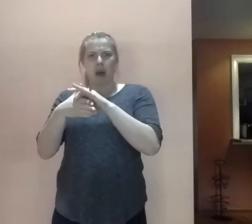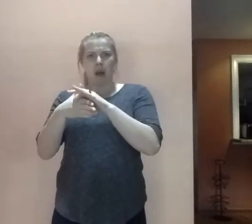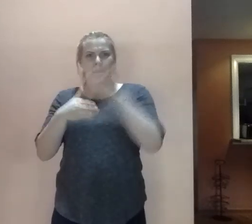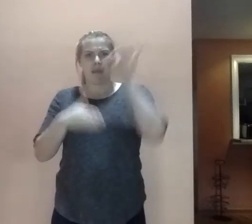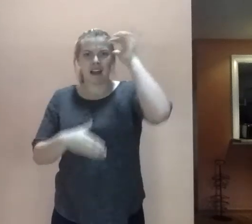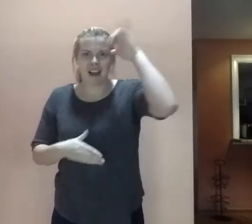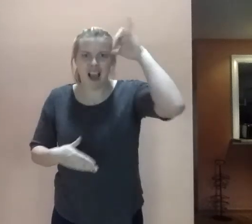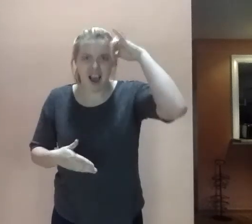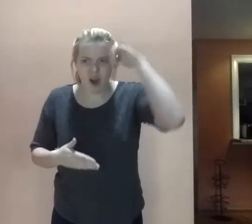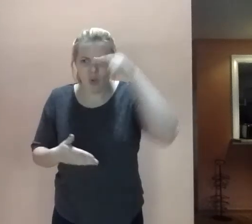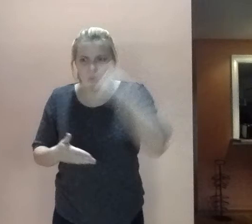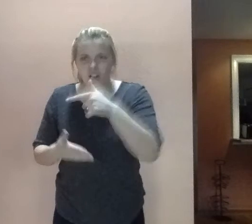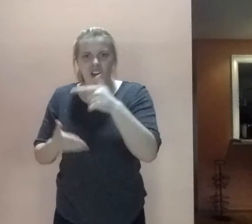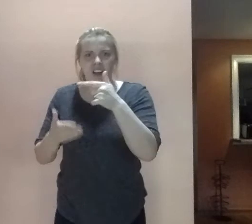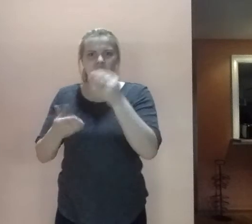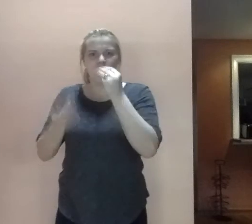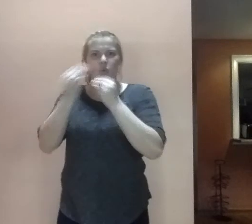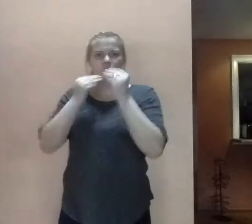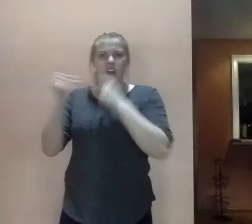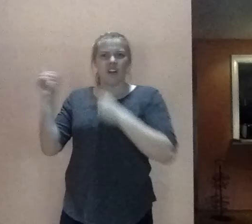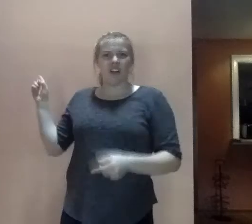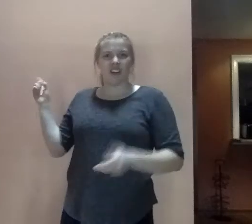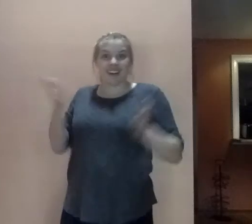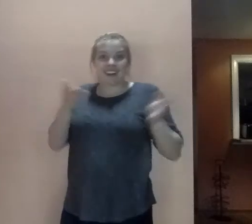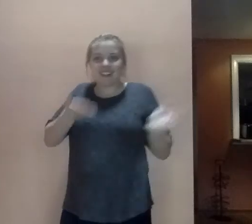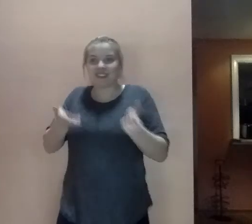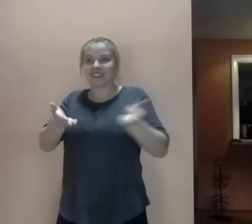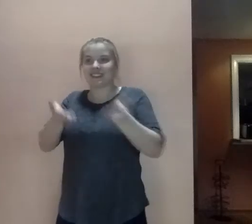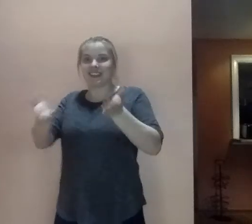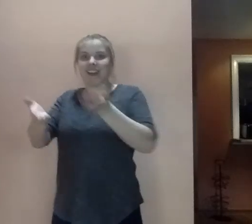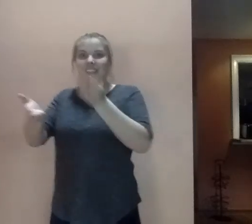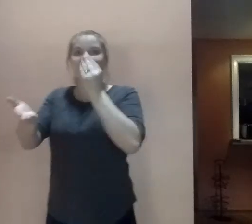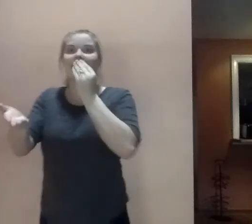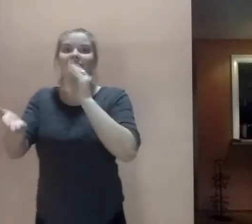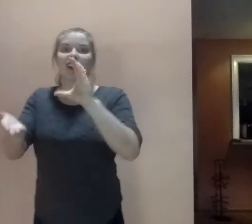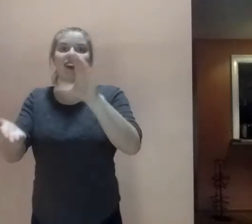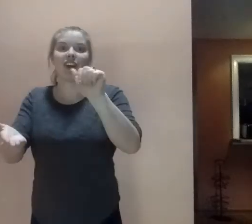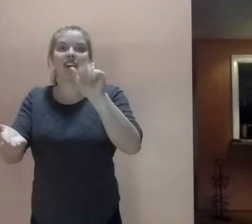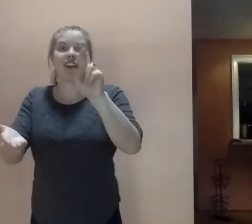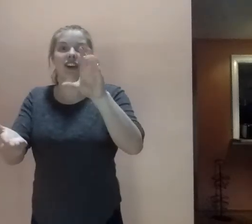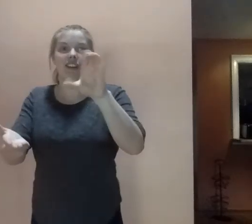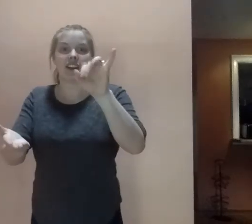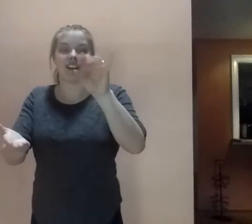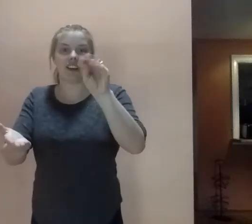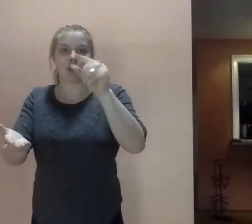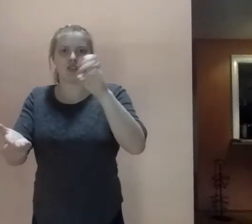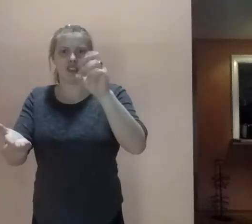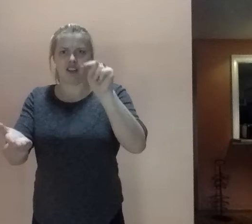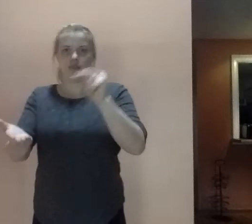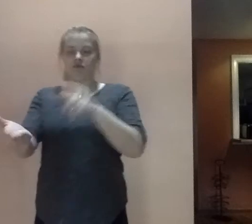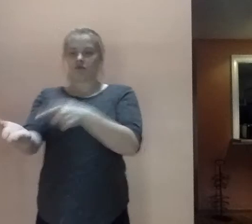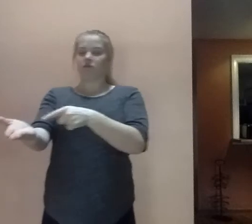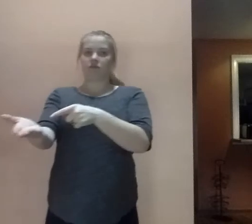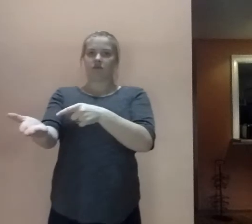like the American Cancer Society encouraging eating Group 1 carcinogens on their site. Meatloaf, pork loin,